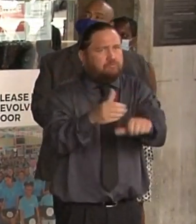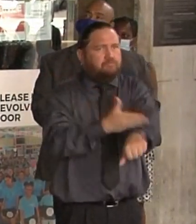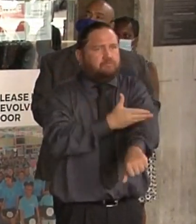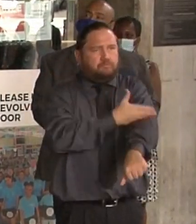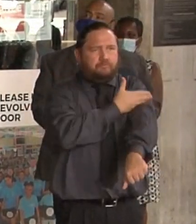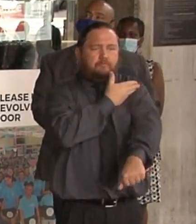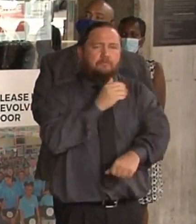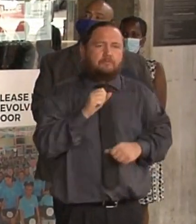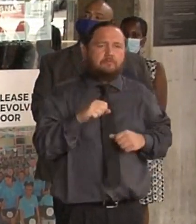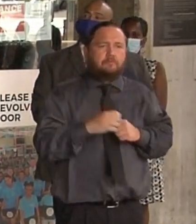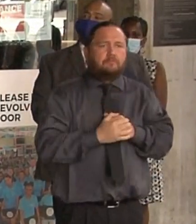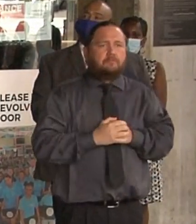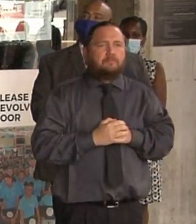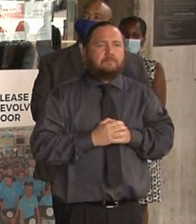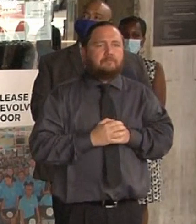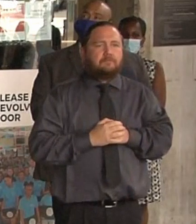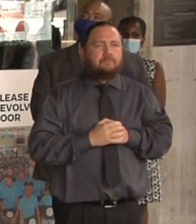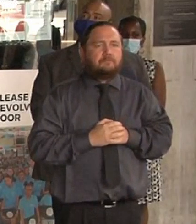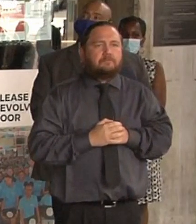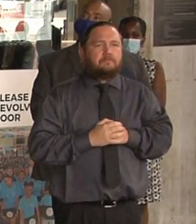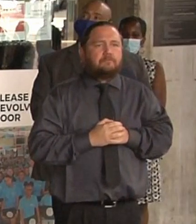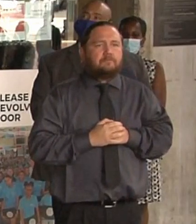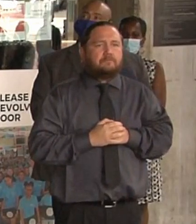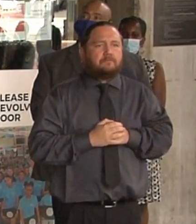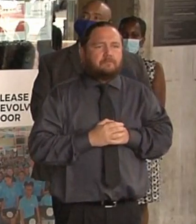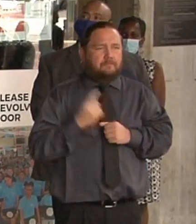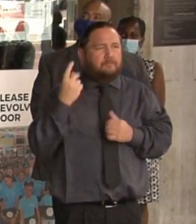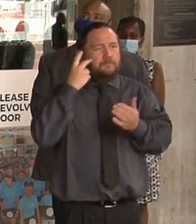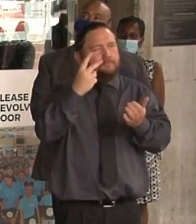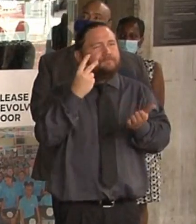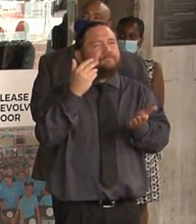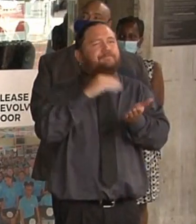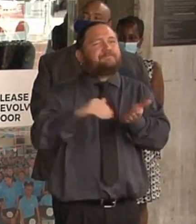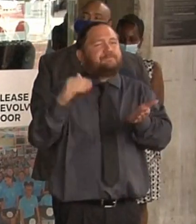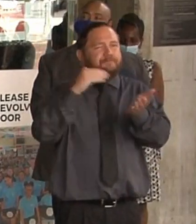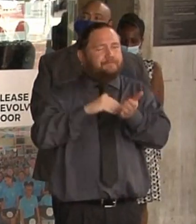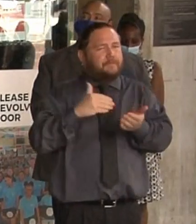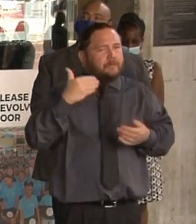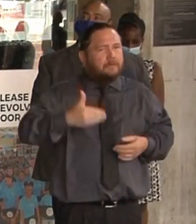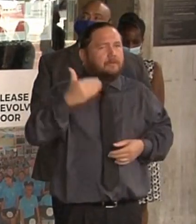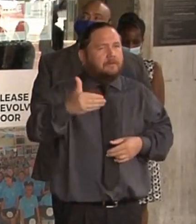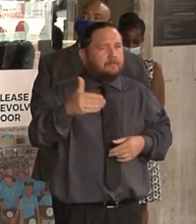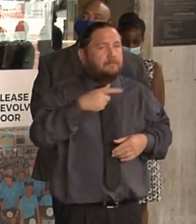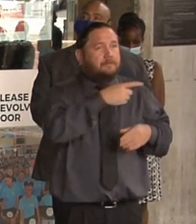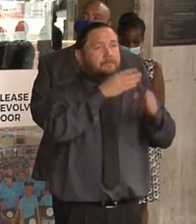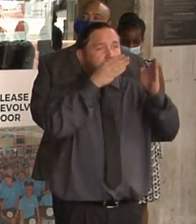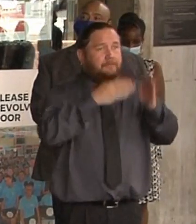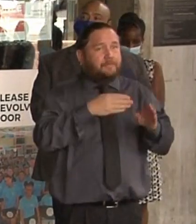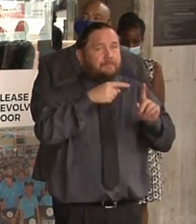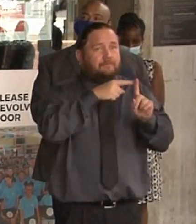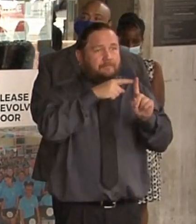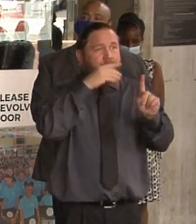a shooting of a black man and we have protests and we turn the page.